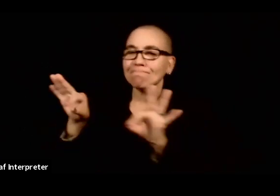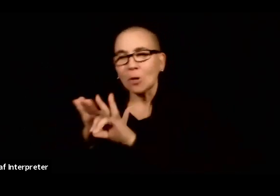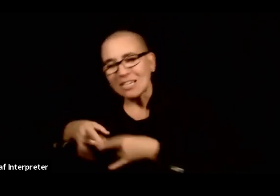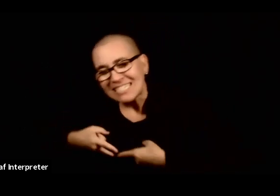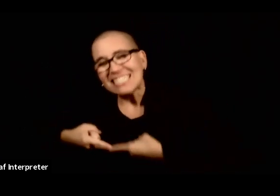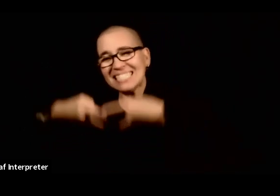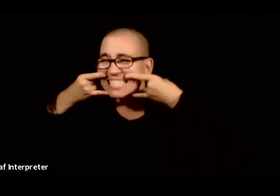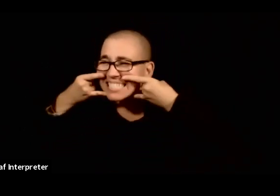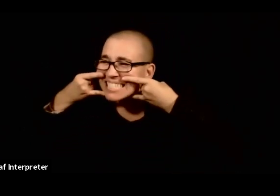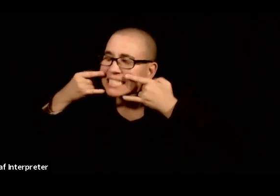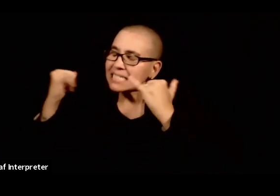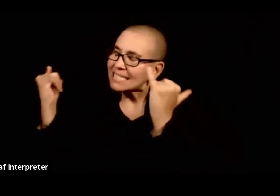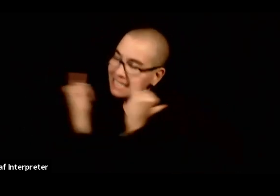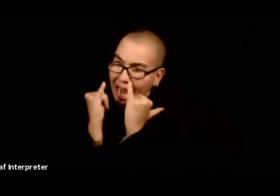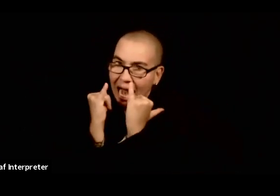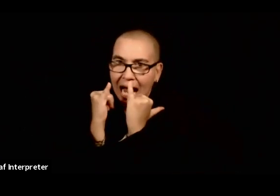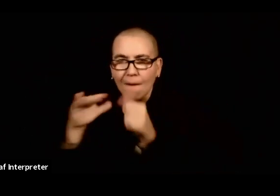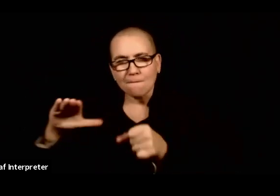we're looking at the data.